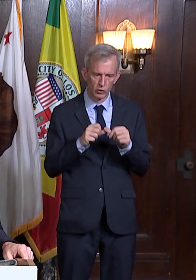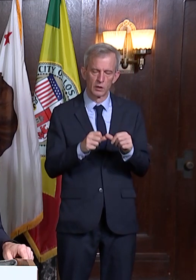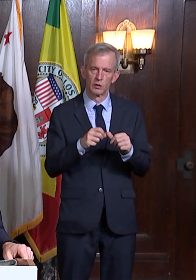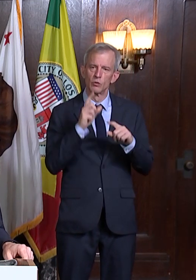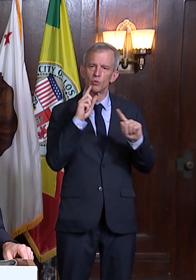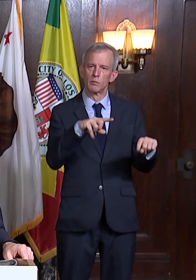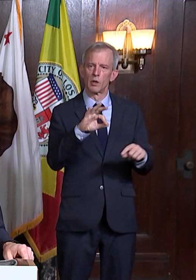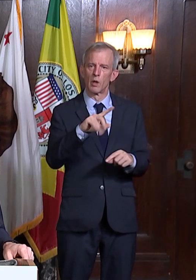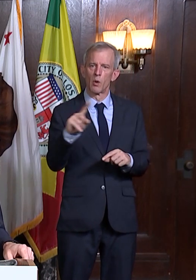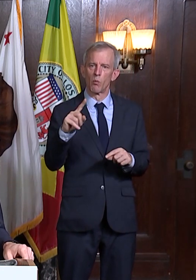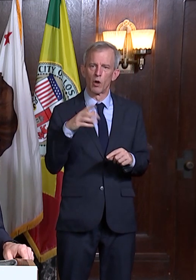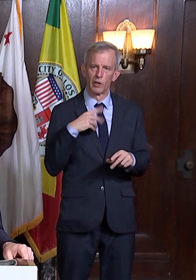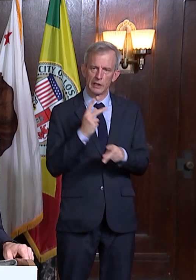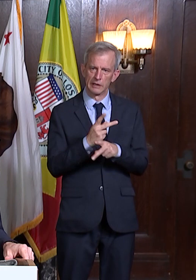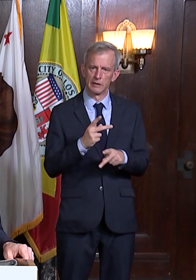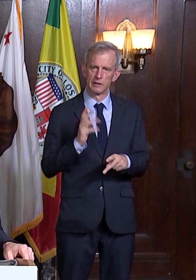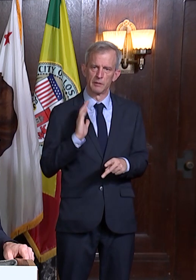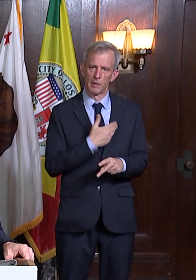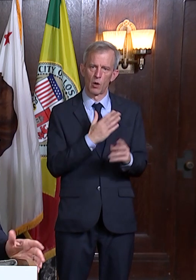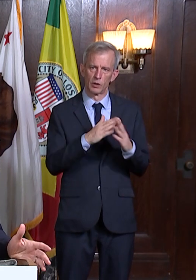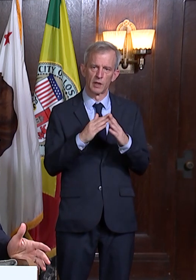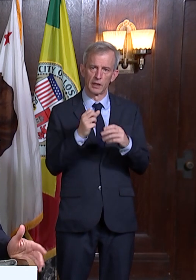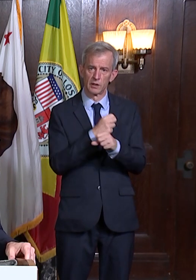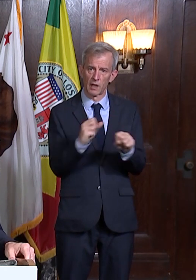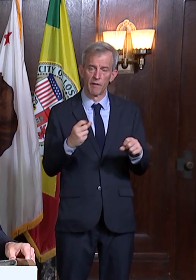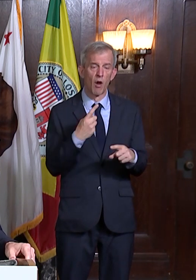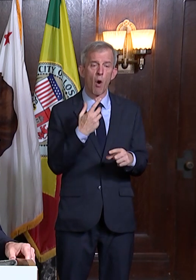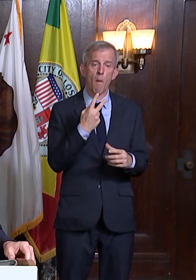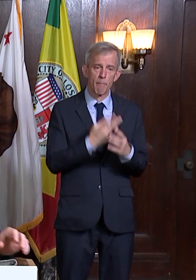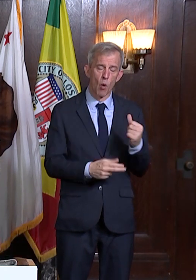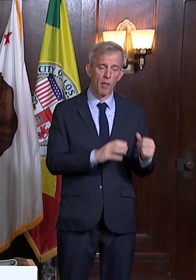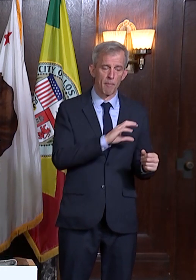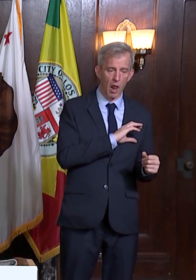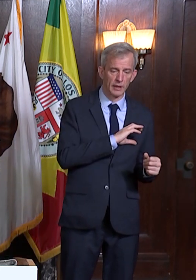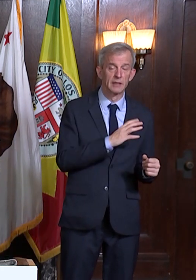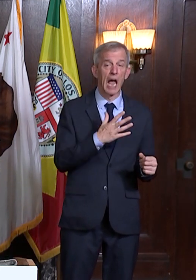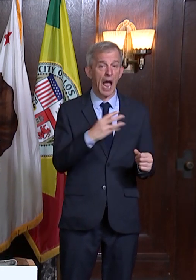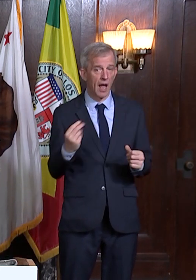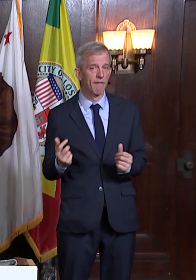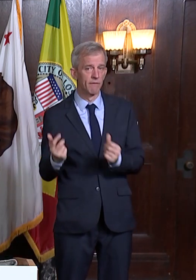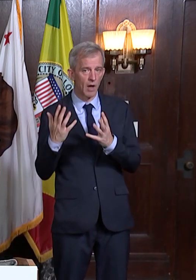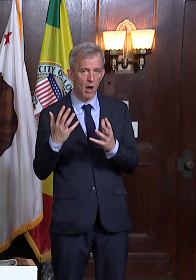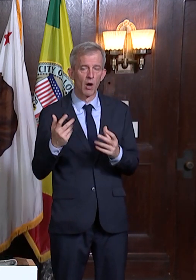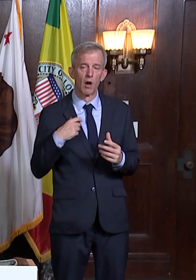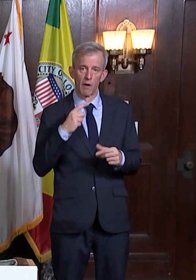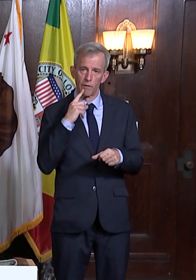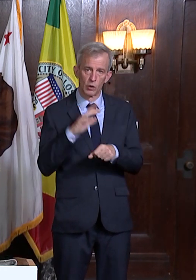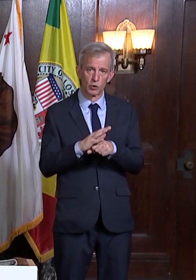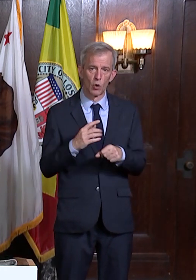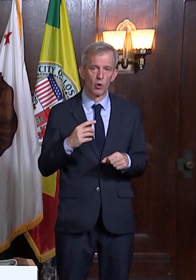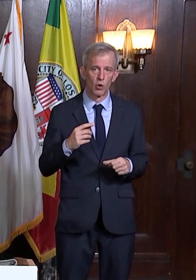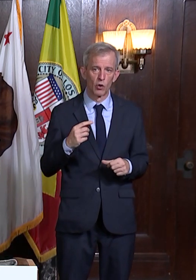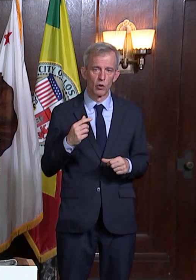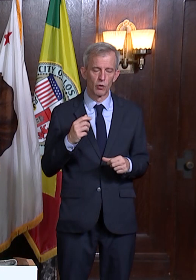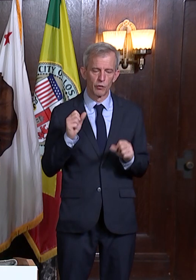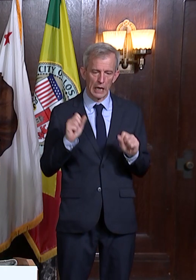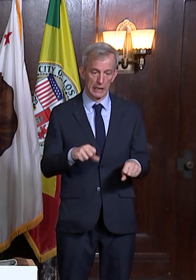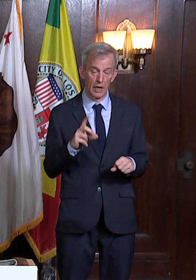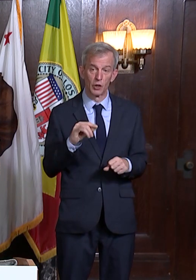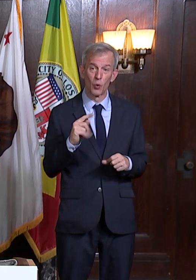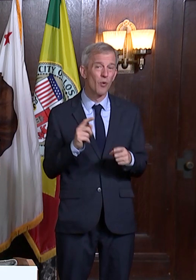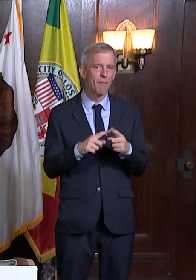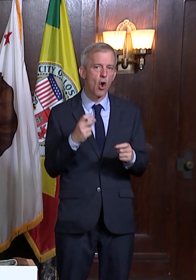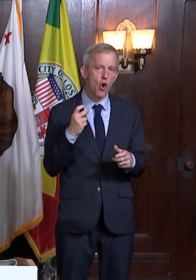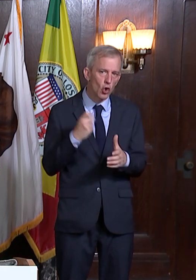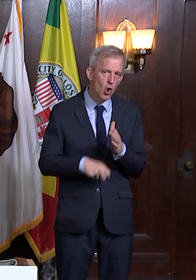911 calls. But they've both assured me that we can put that in place. It may cost us some money up front, but it's cost us a lot of money to lose